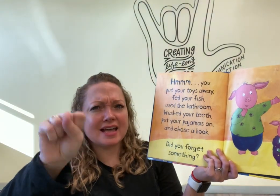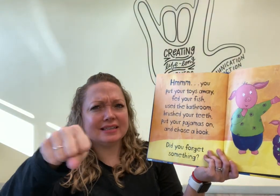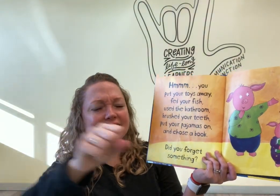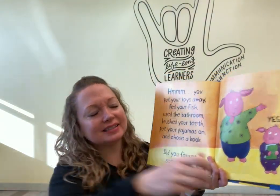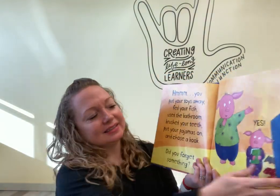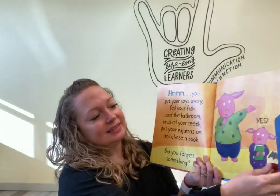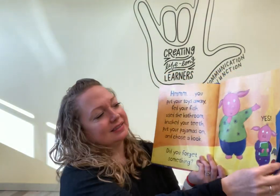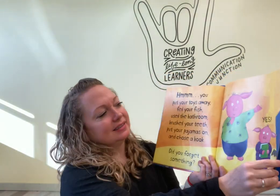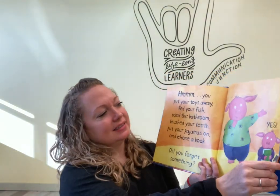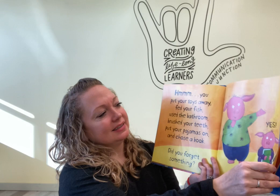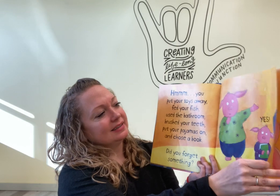yes.